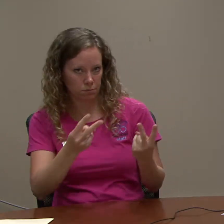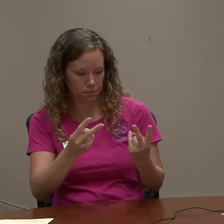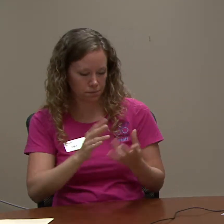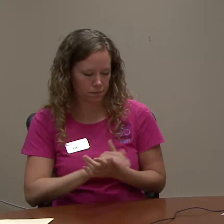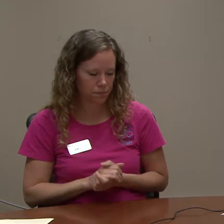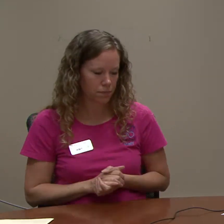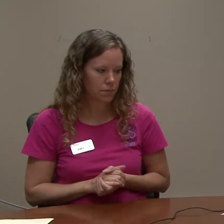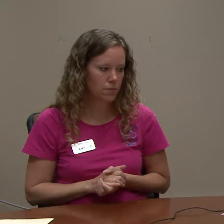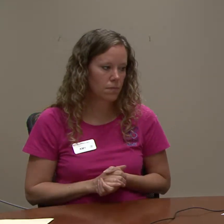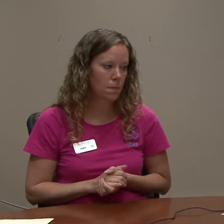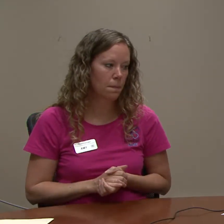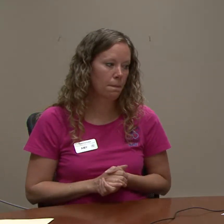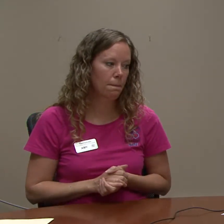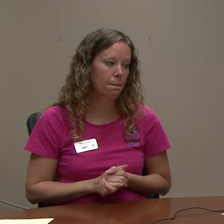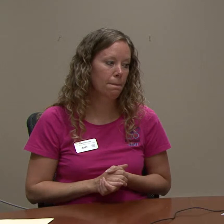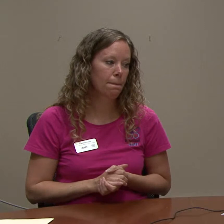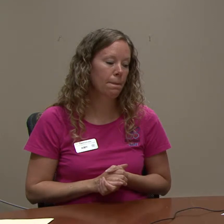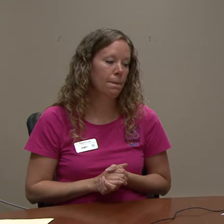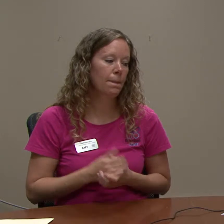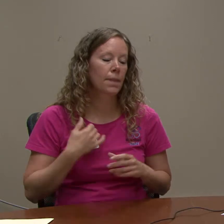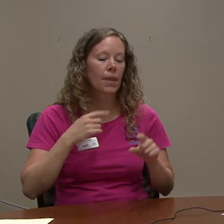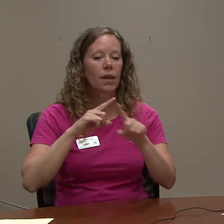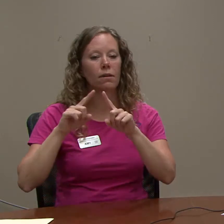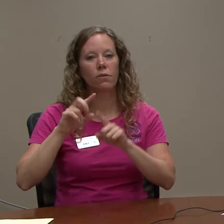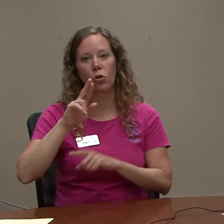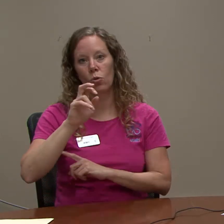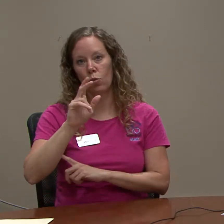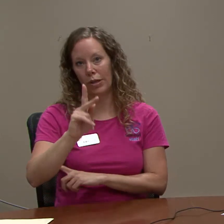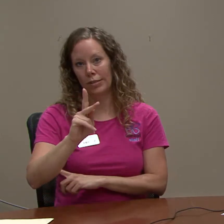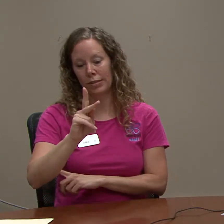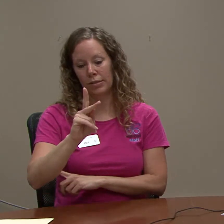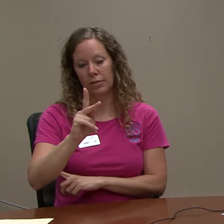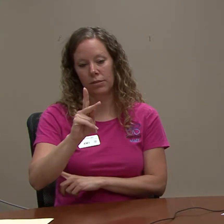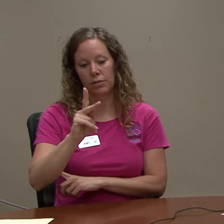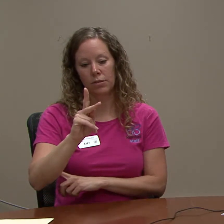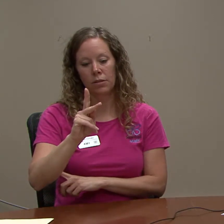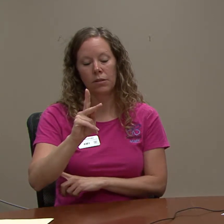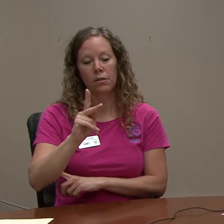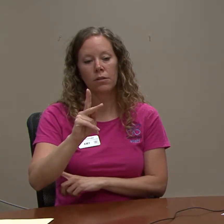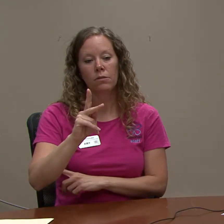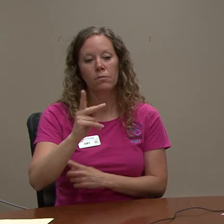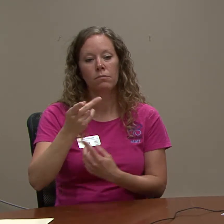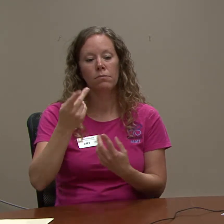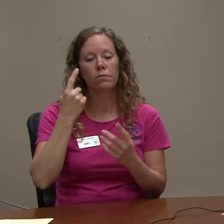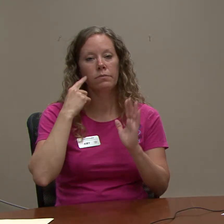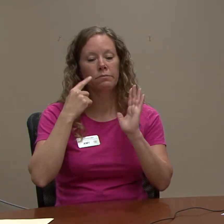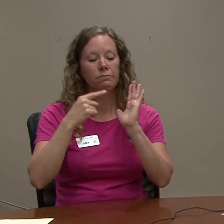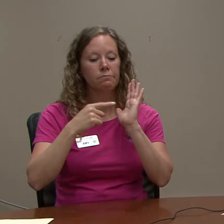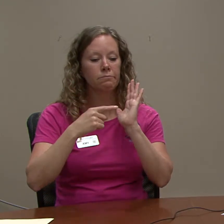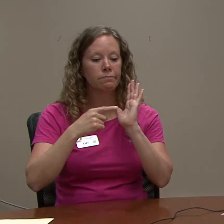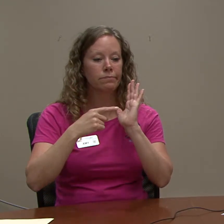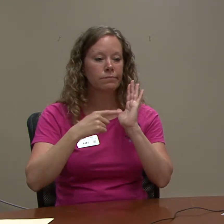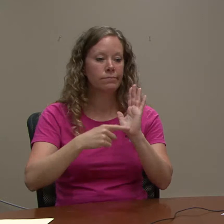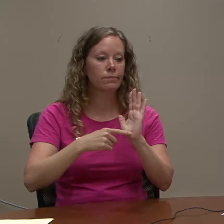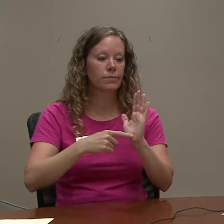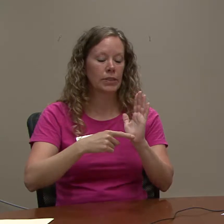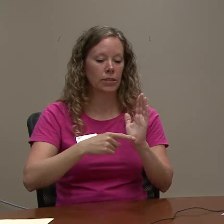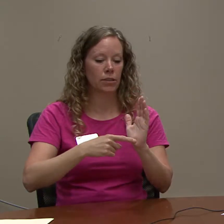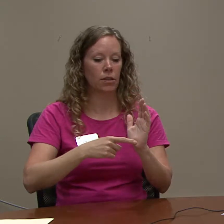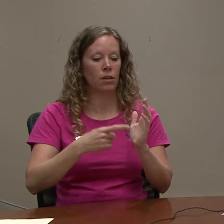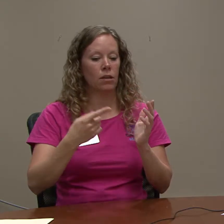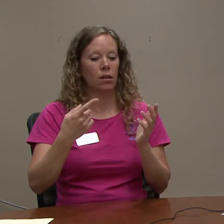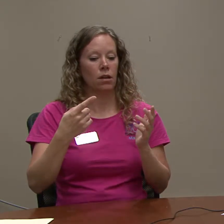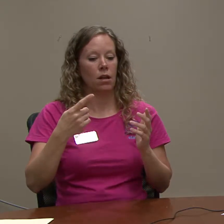We want to consider risk factors that exist. There may exist an immediate risk to the health